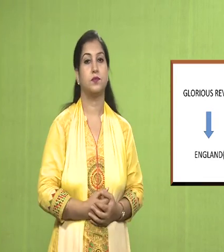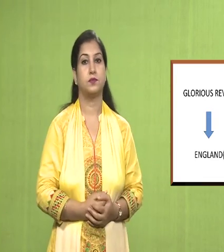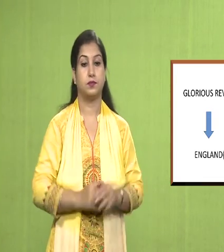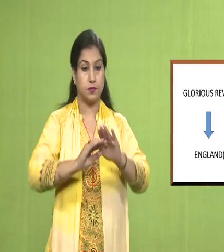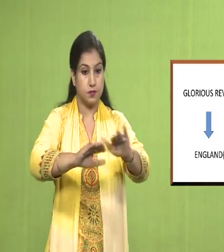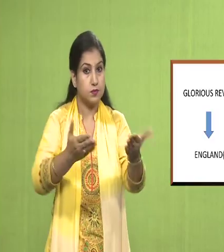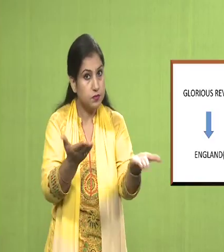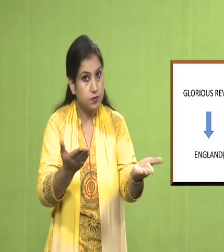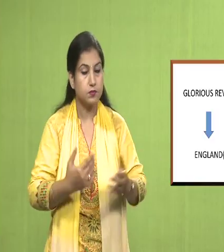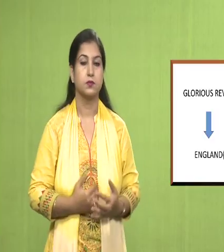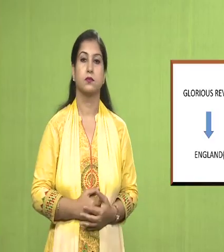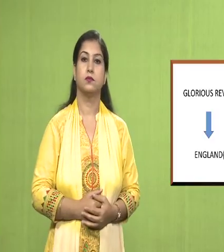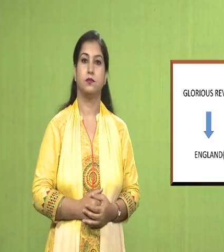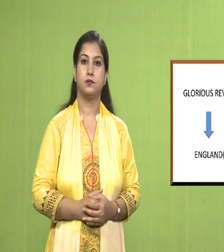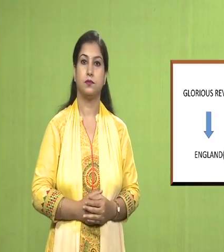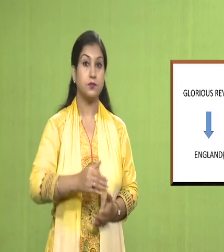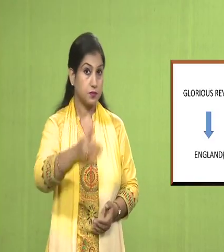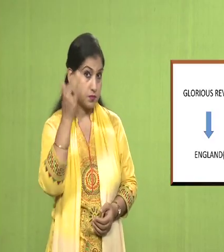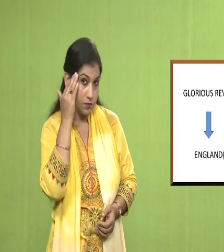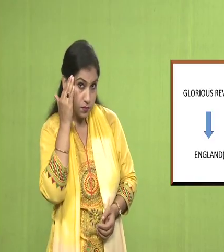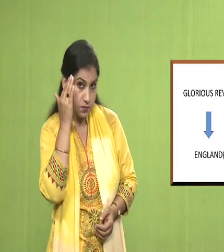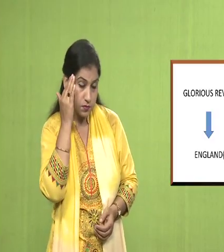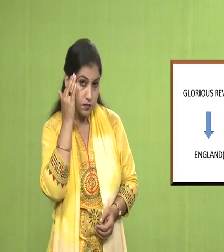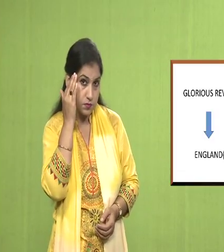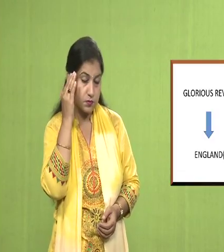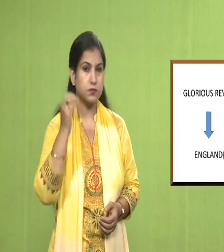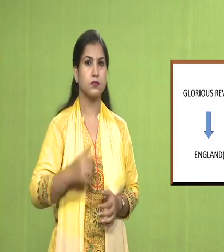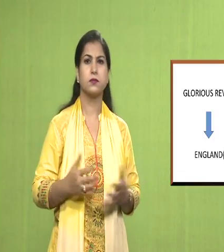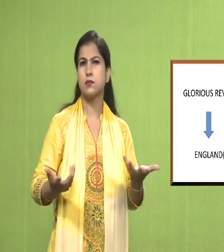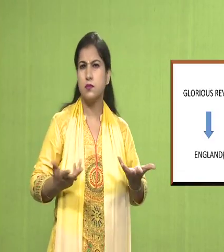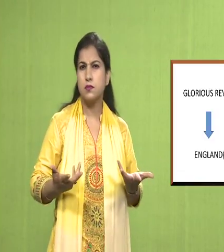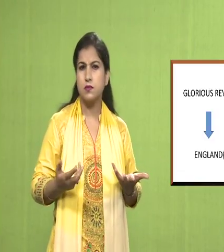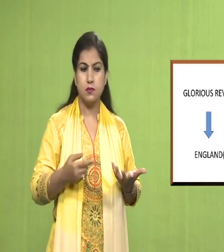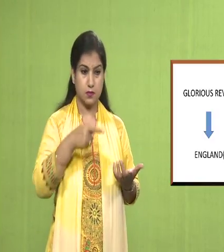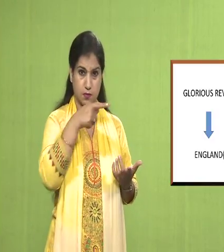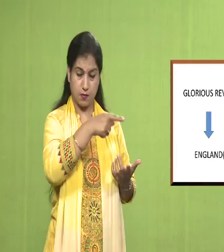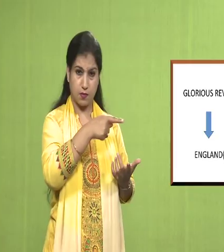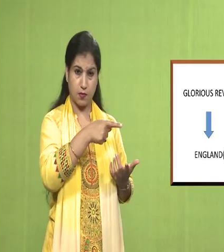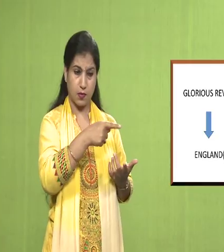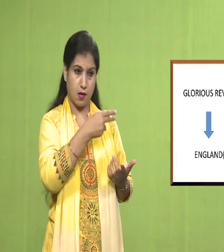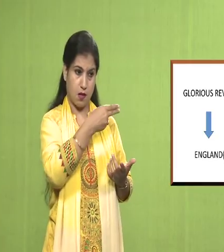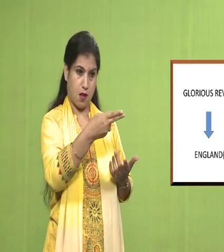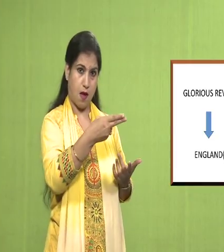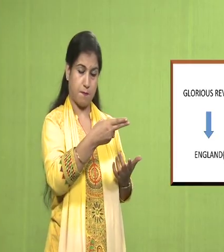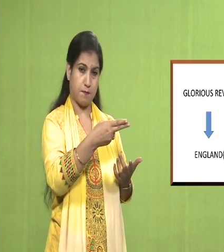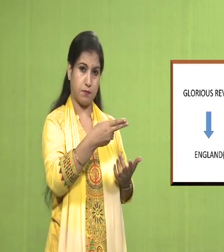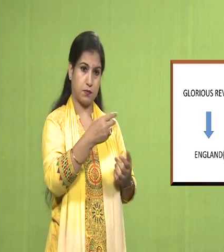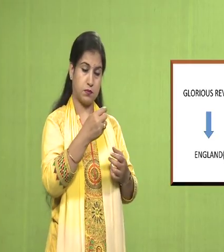Learners, do you know that why this revolution was called as glorious?